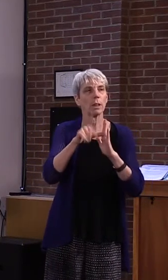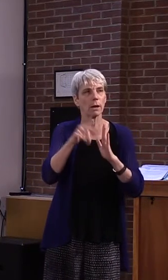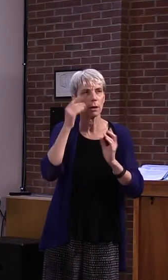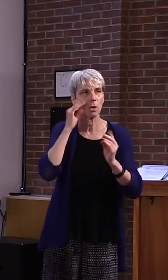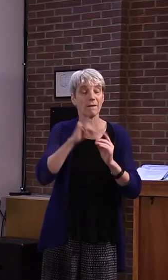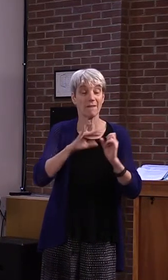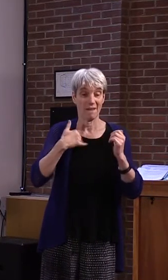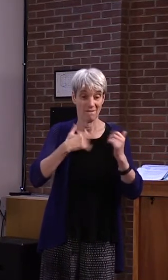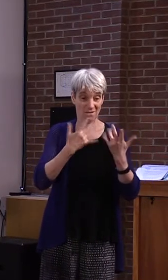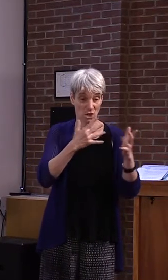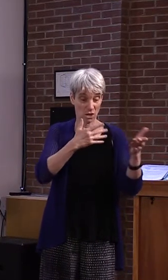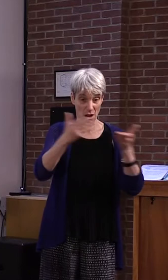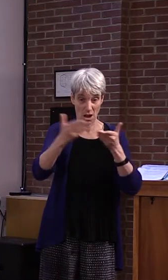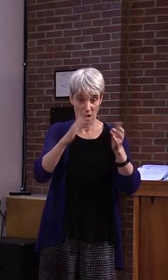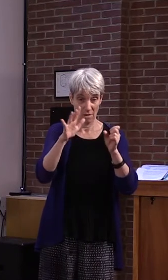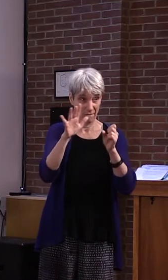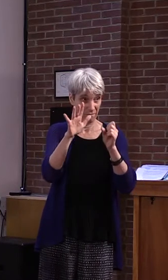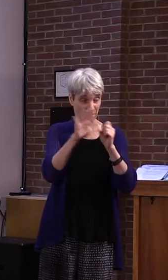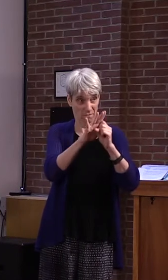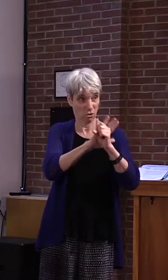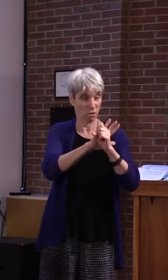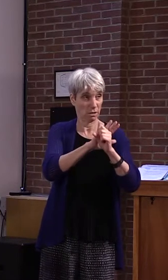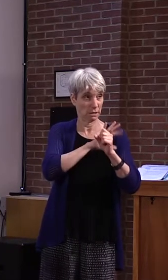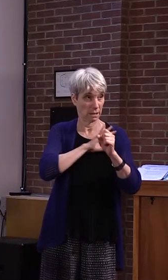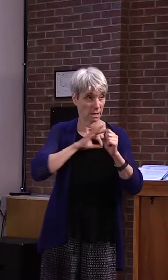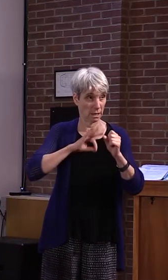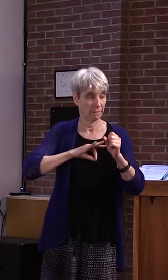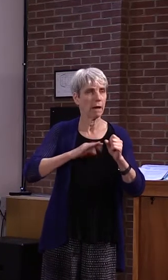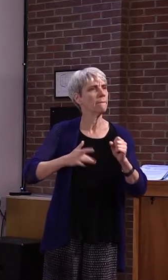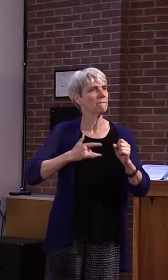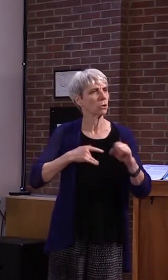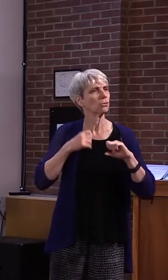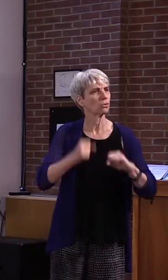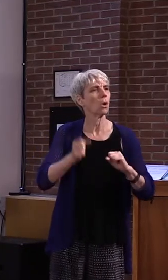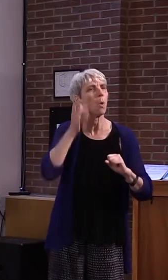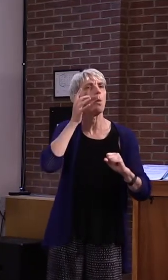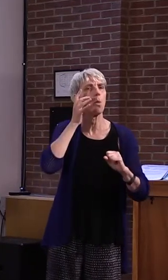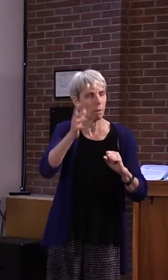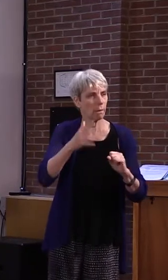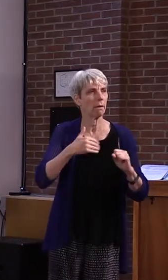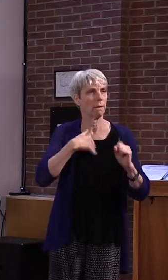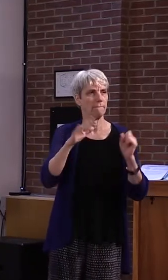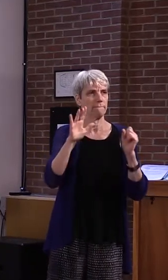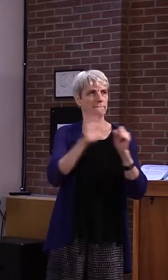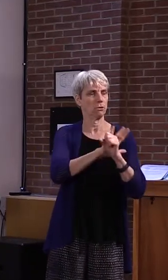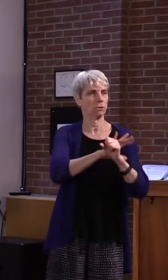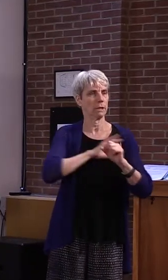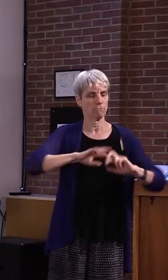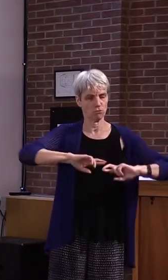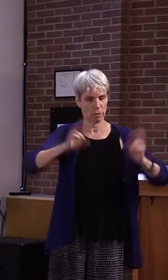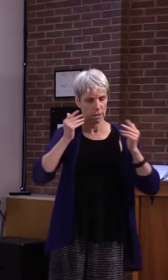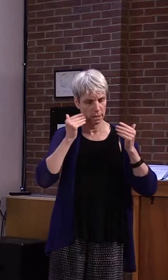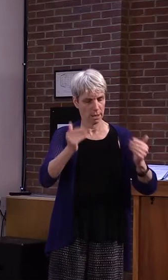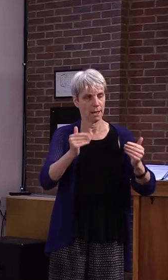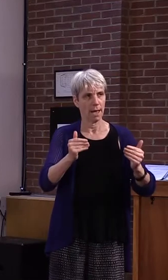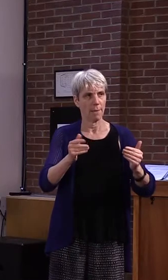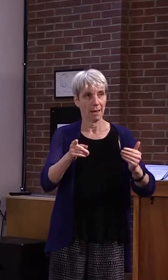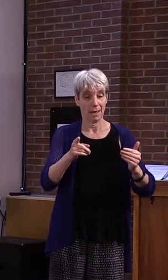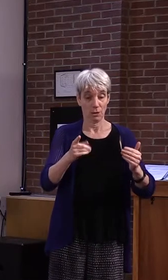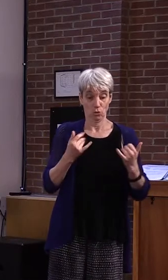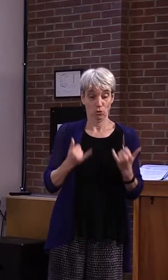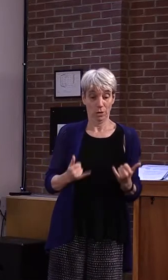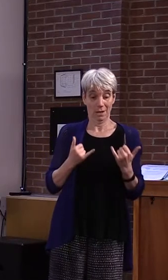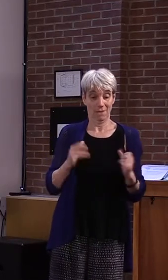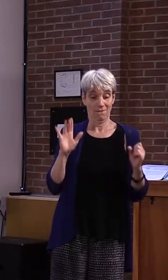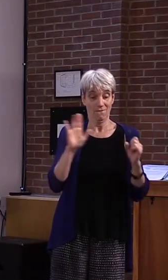staffed. I'm confident that they will be, but your question is, are they fully staffed? And I don't know the answer to that